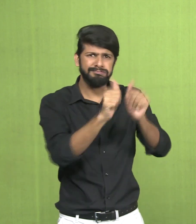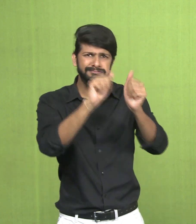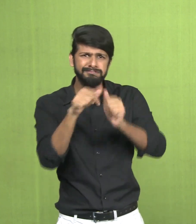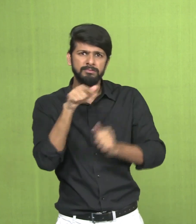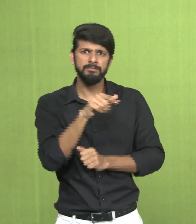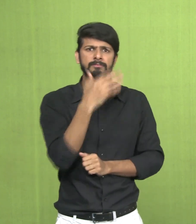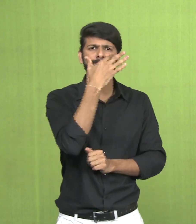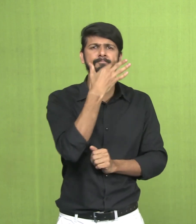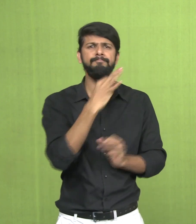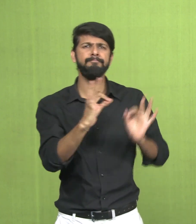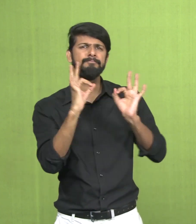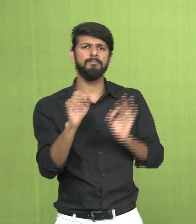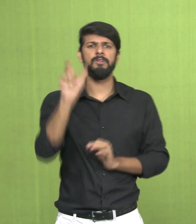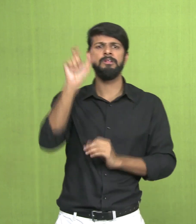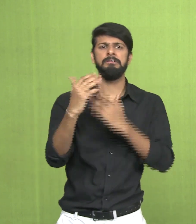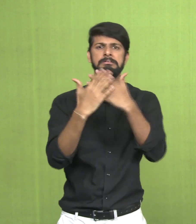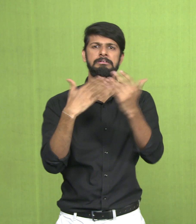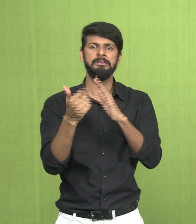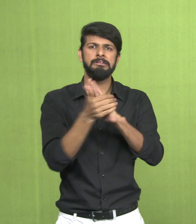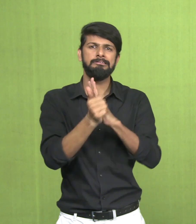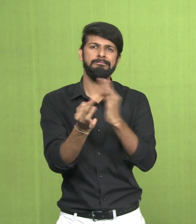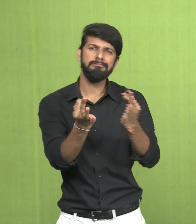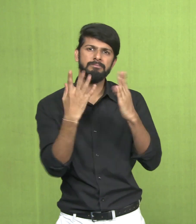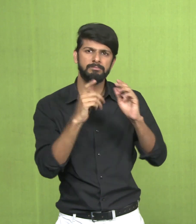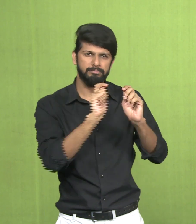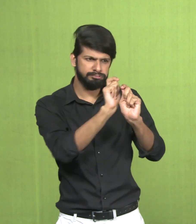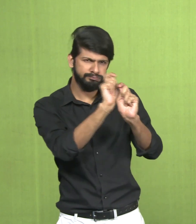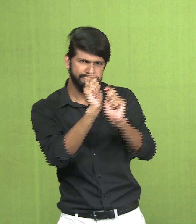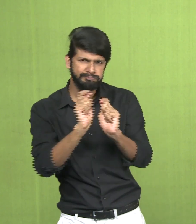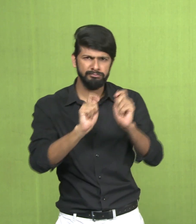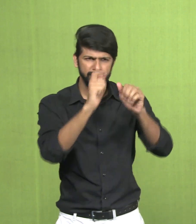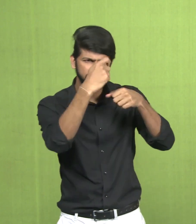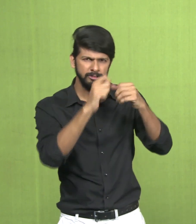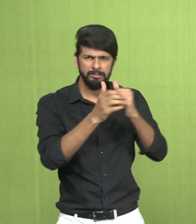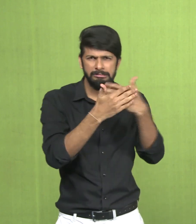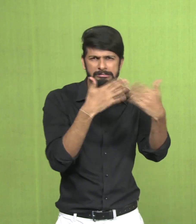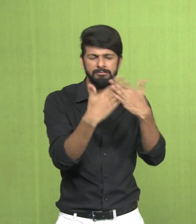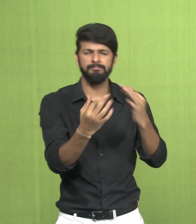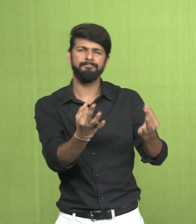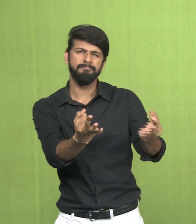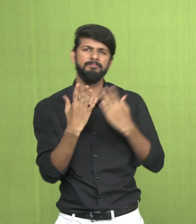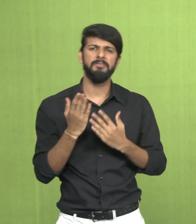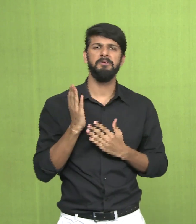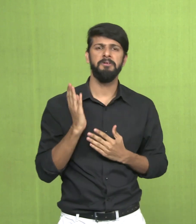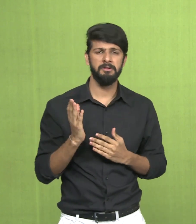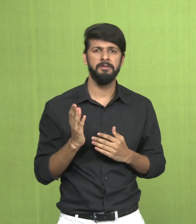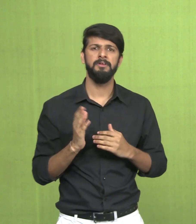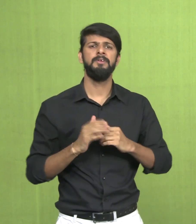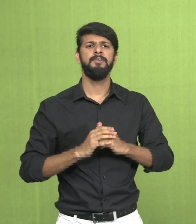All the three sculptures which we have been beautifully drafted, which